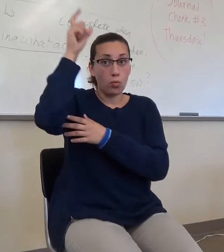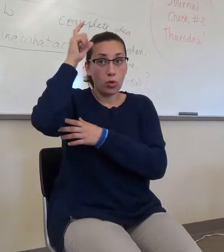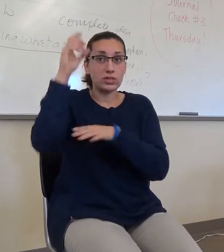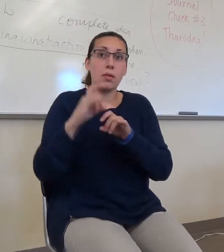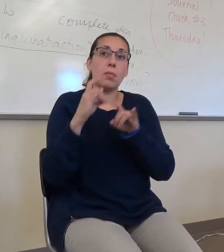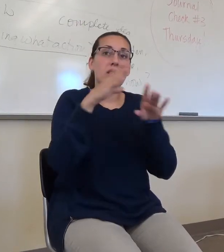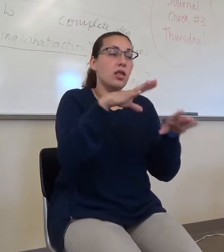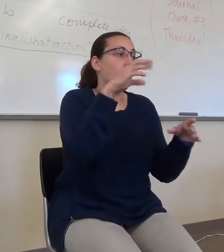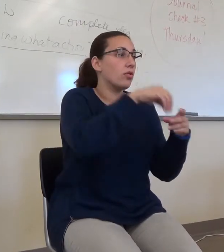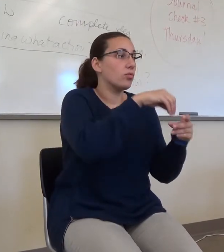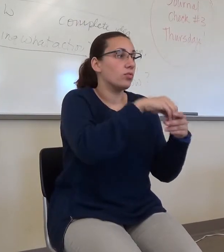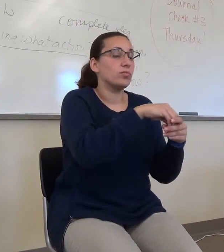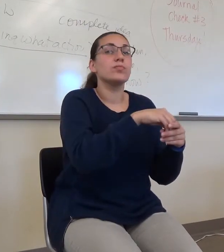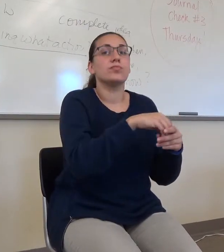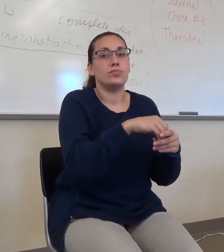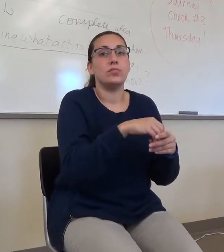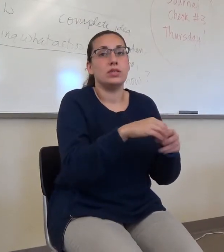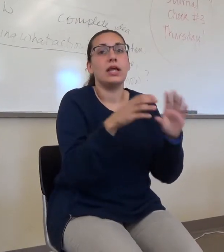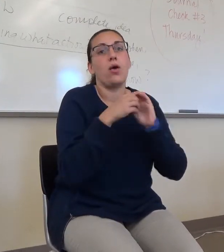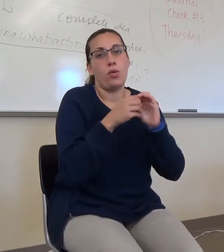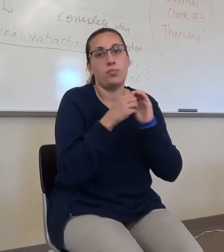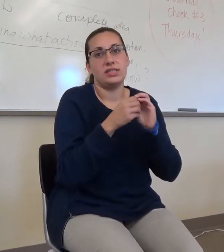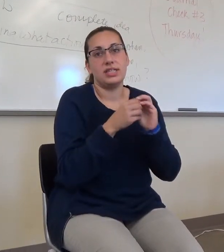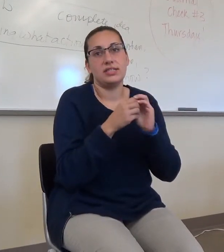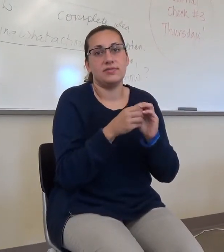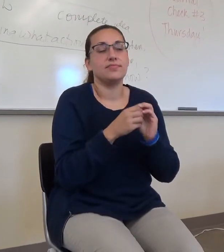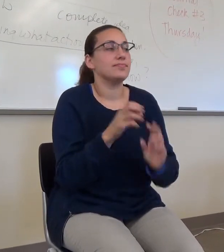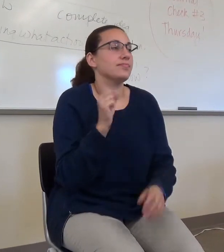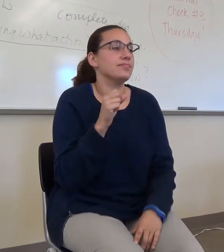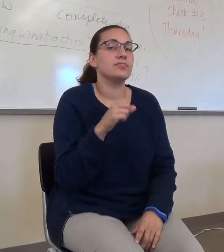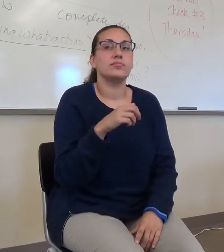Possessive of Mars. So what's it telling us about